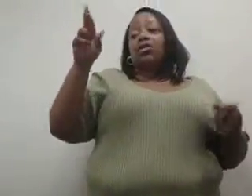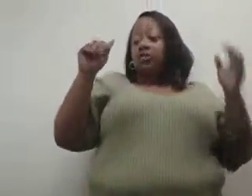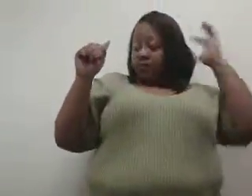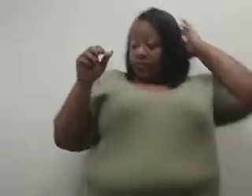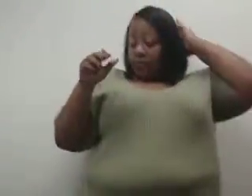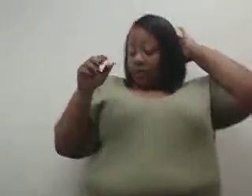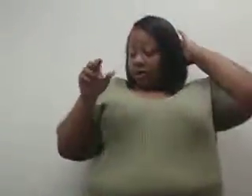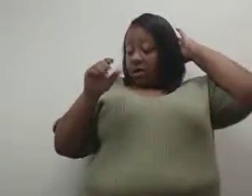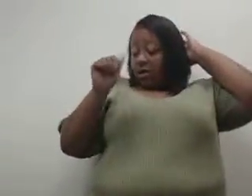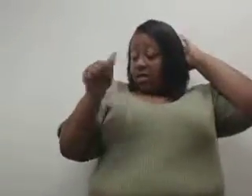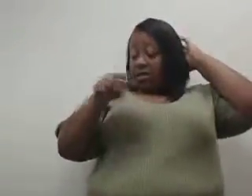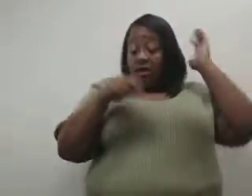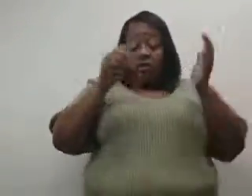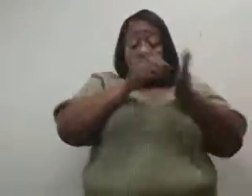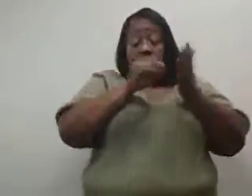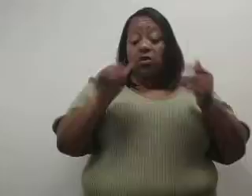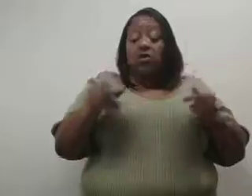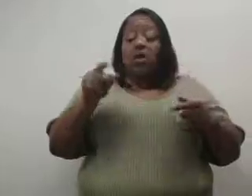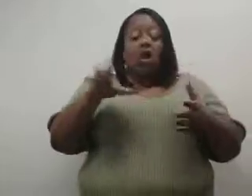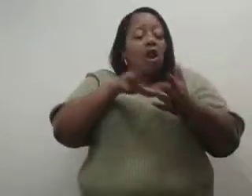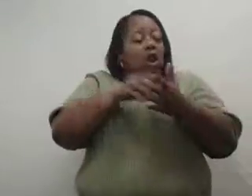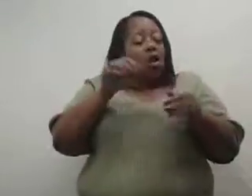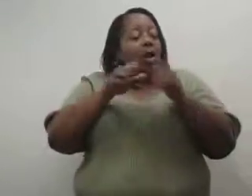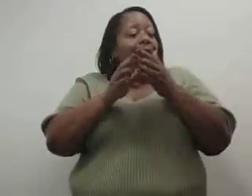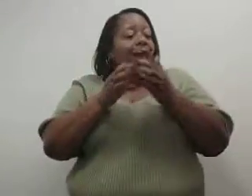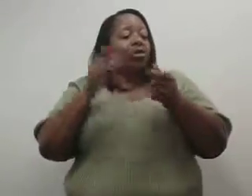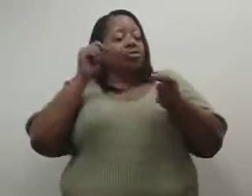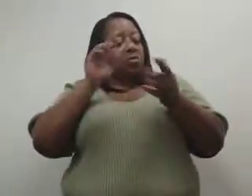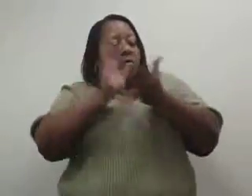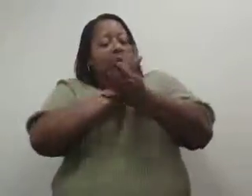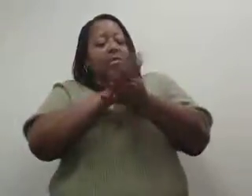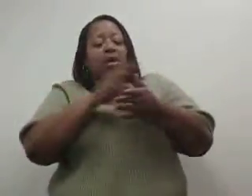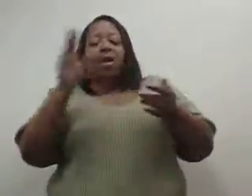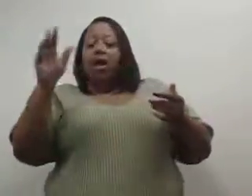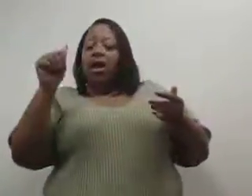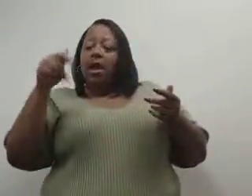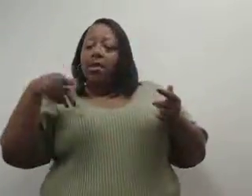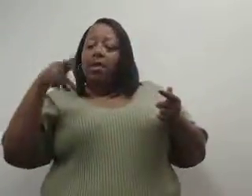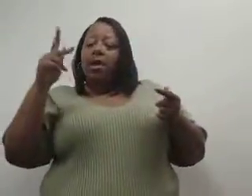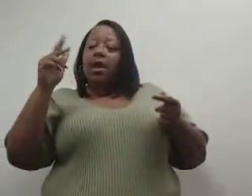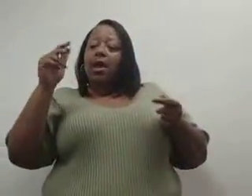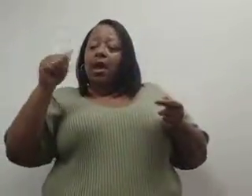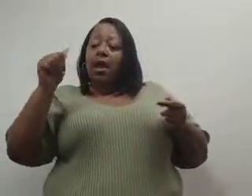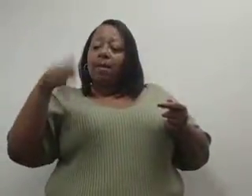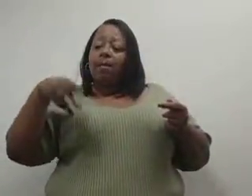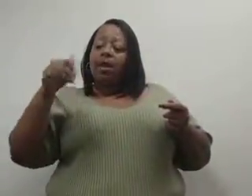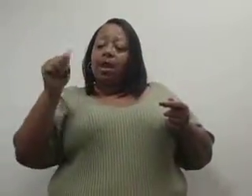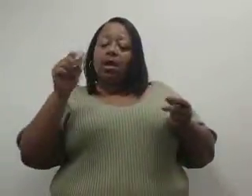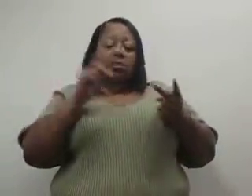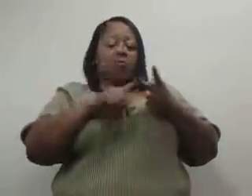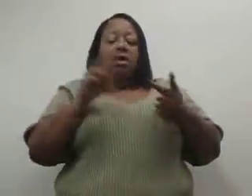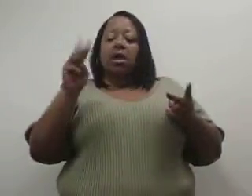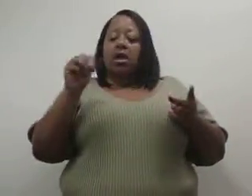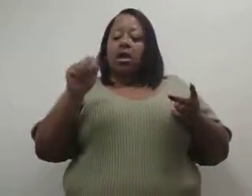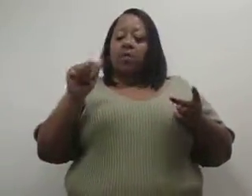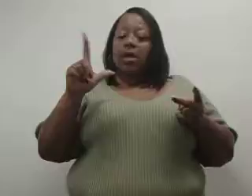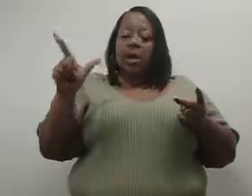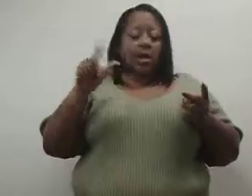they knew APA style, they knew how to arrange papers in the content areas. And I think it was a really beneficial course for students